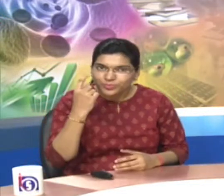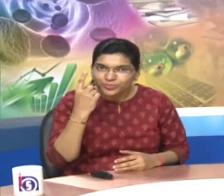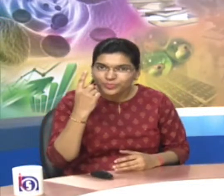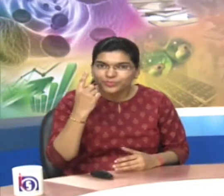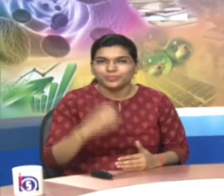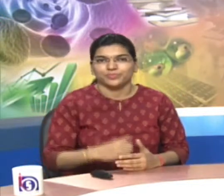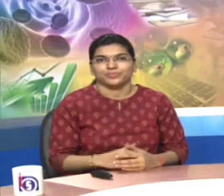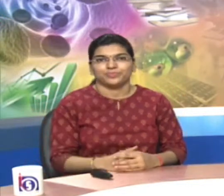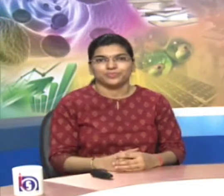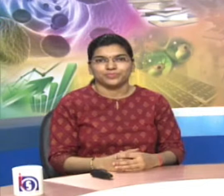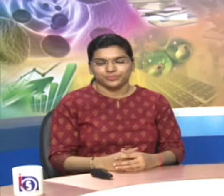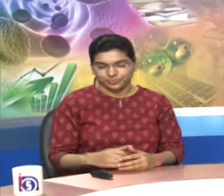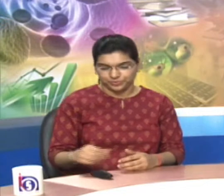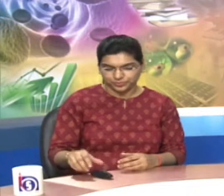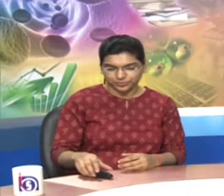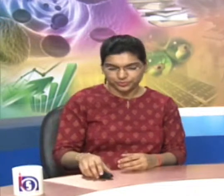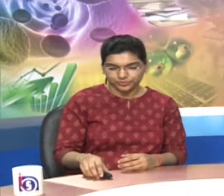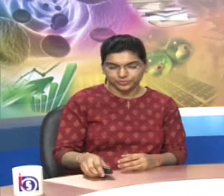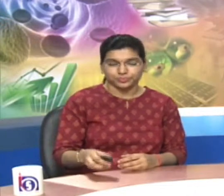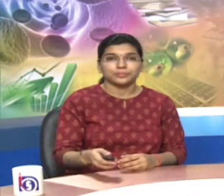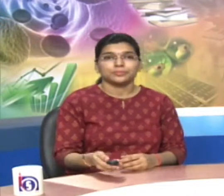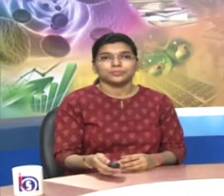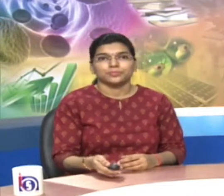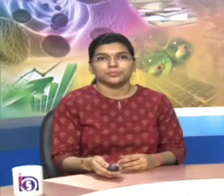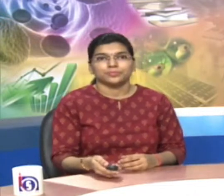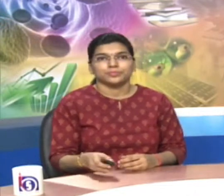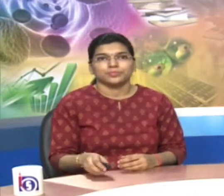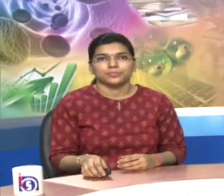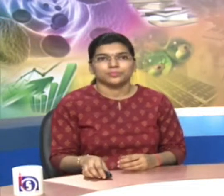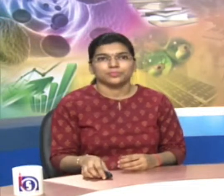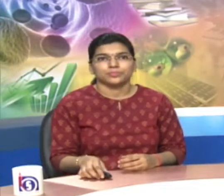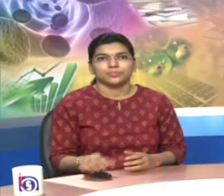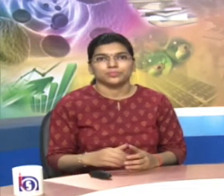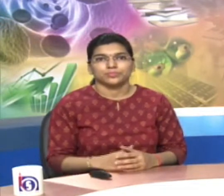or untick that, then finally do OK.